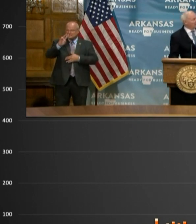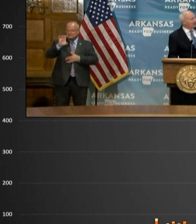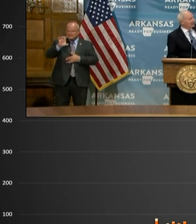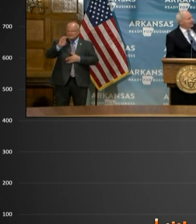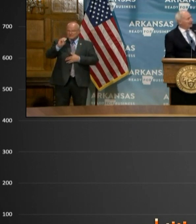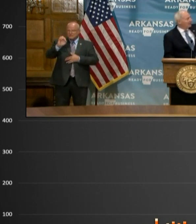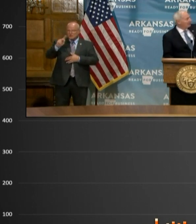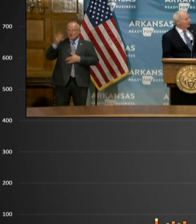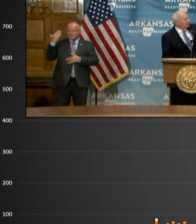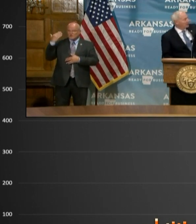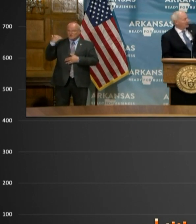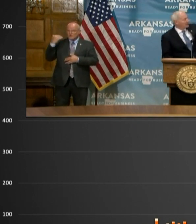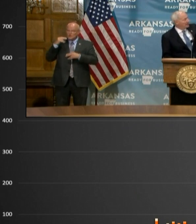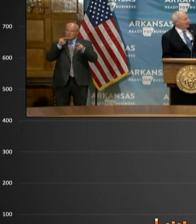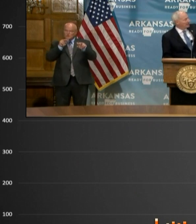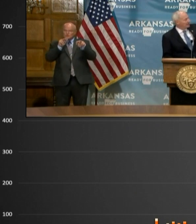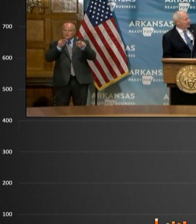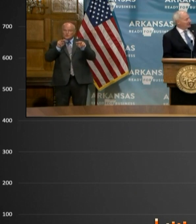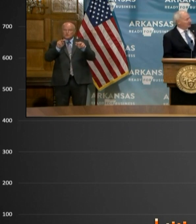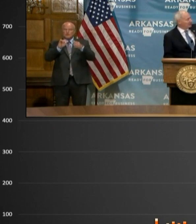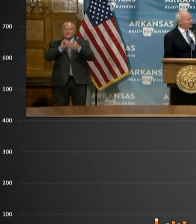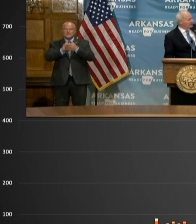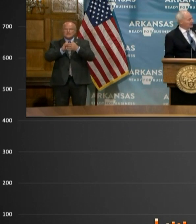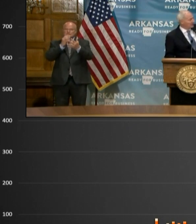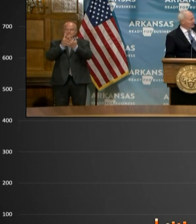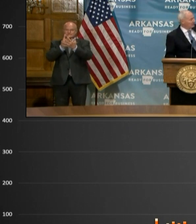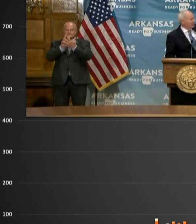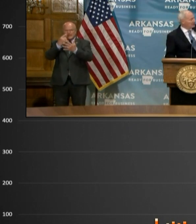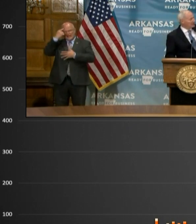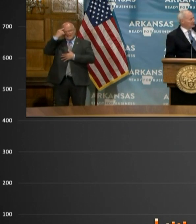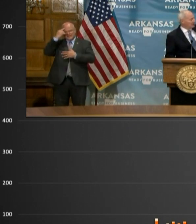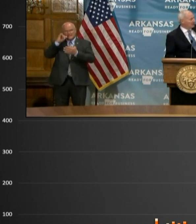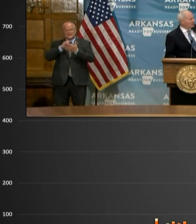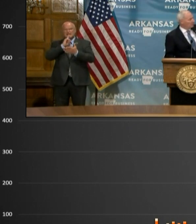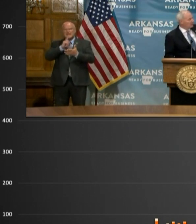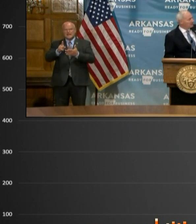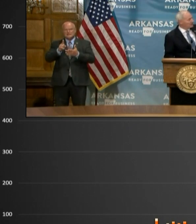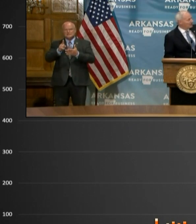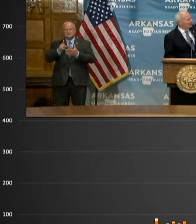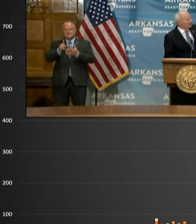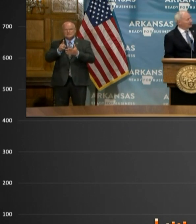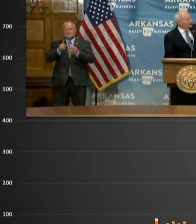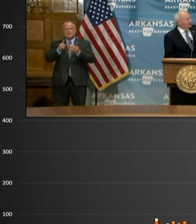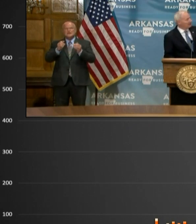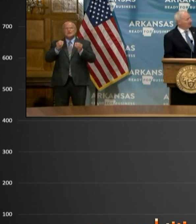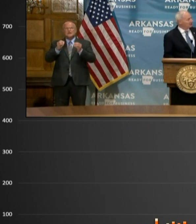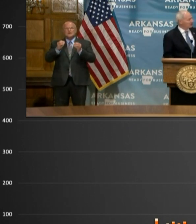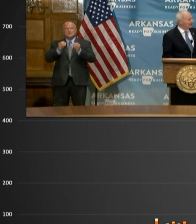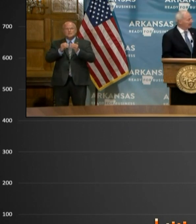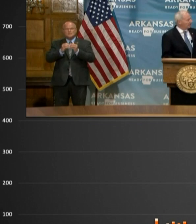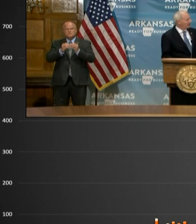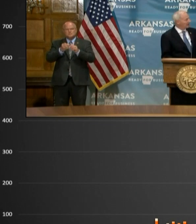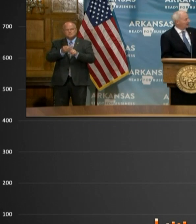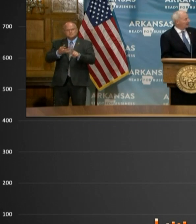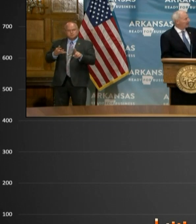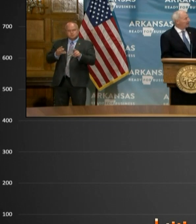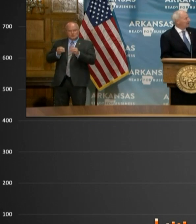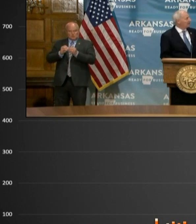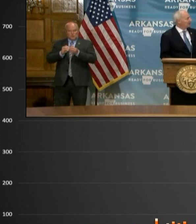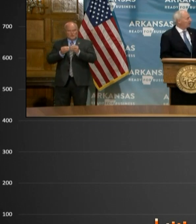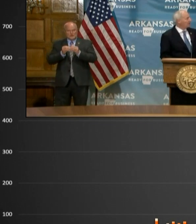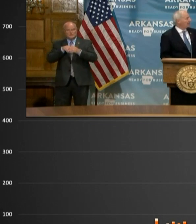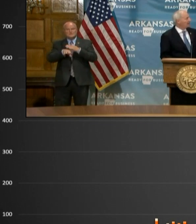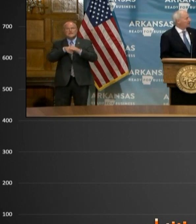700 mark. Whenever you look at the correctional facility, I think that will actually expand when more numbers come in, but you can see that